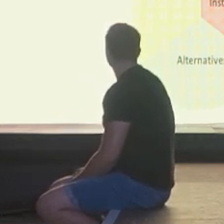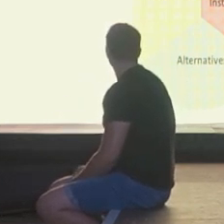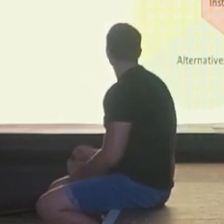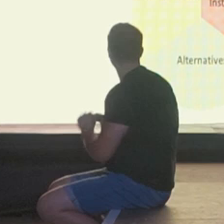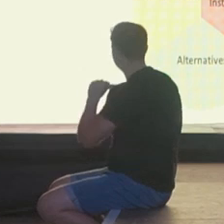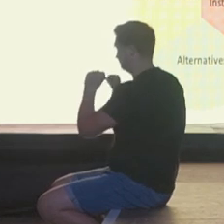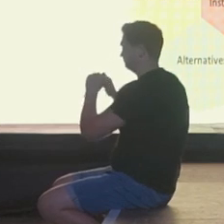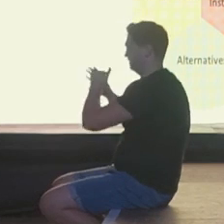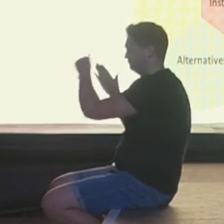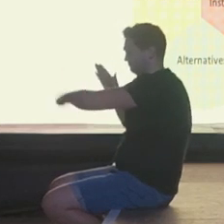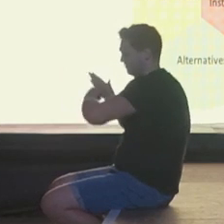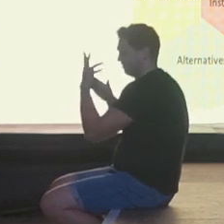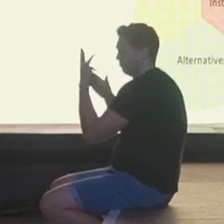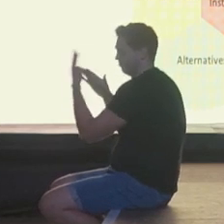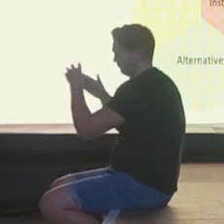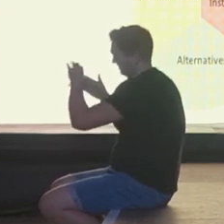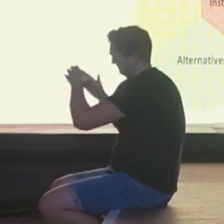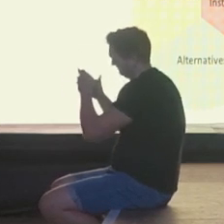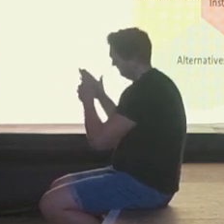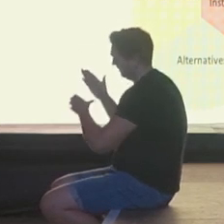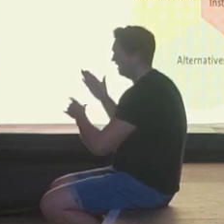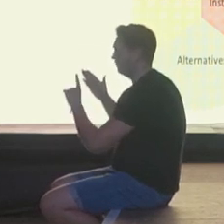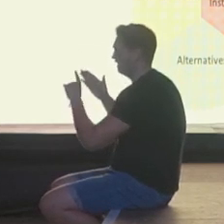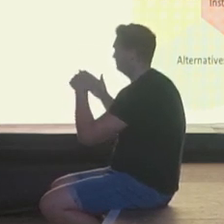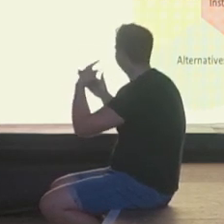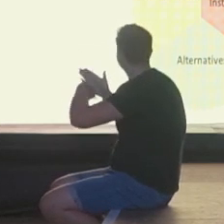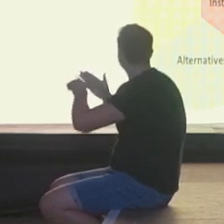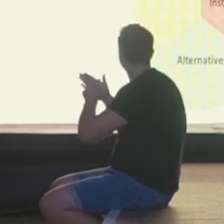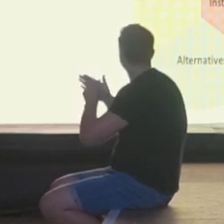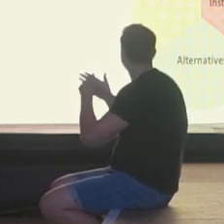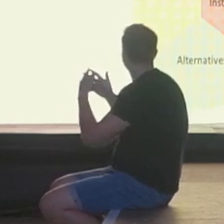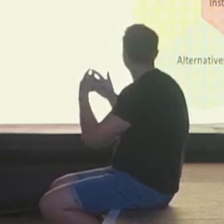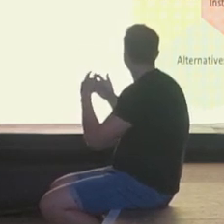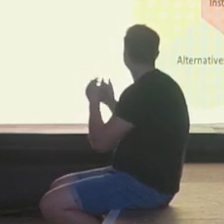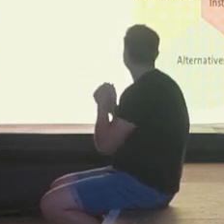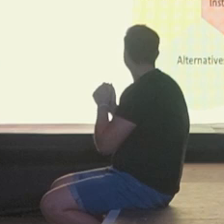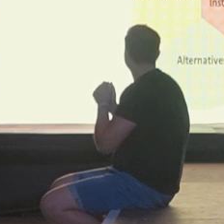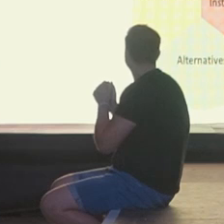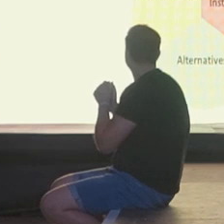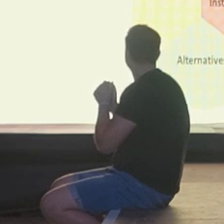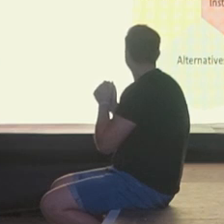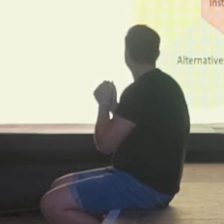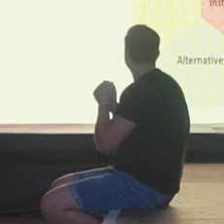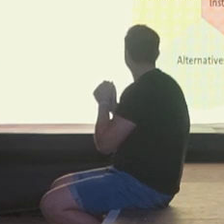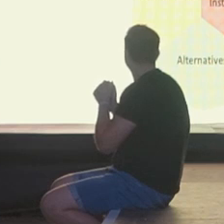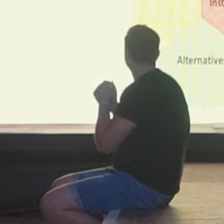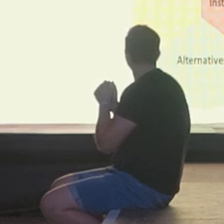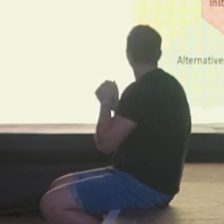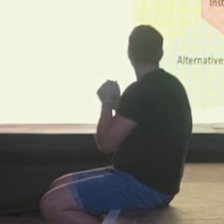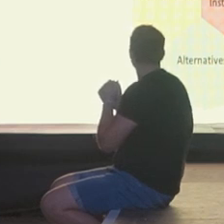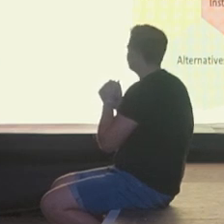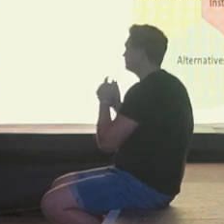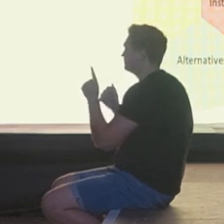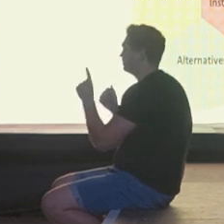in essence, there's 3 slices of the pie. One is personal transformation, and that means people changing their lives for a